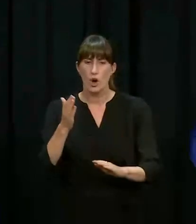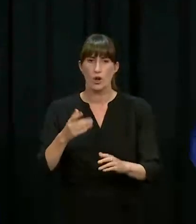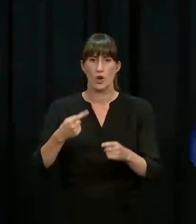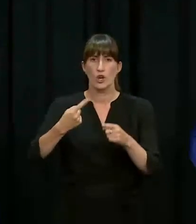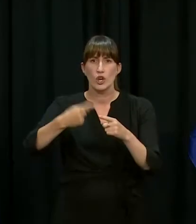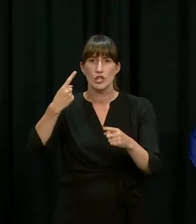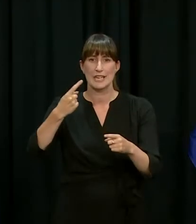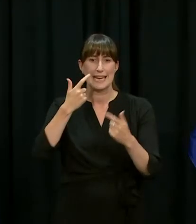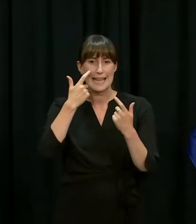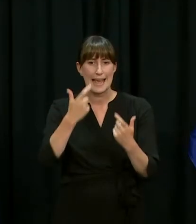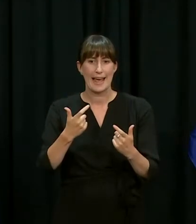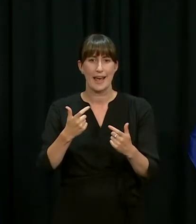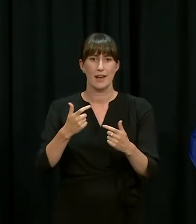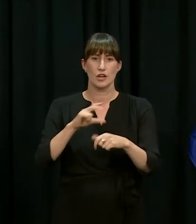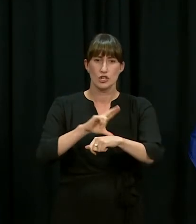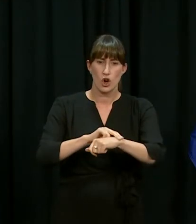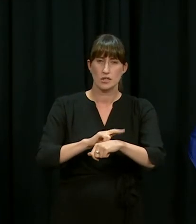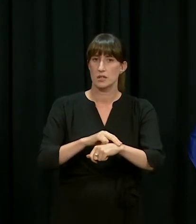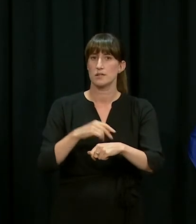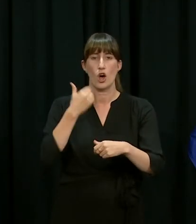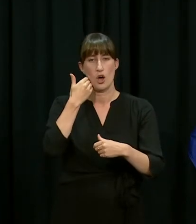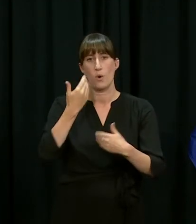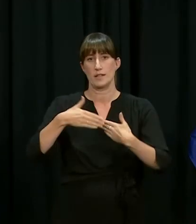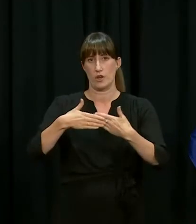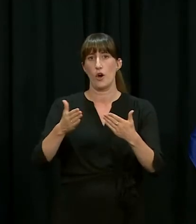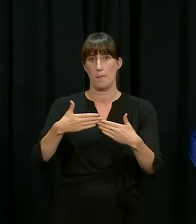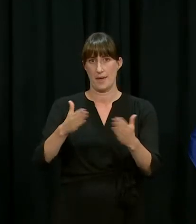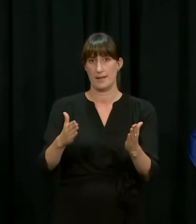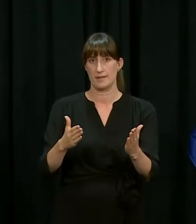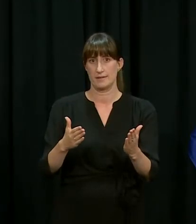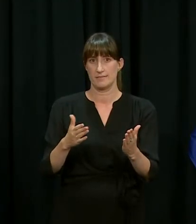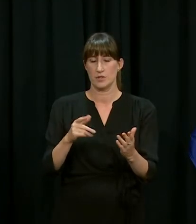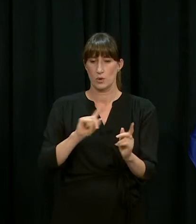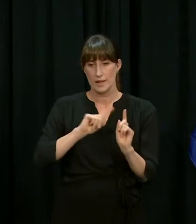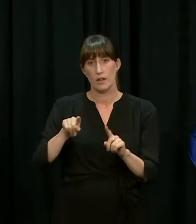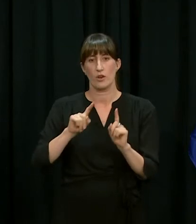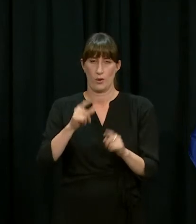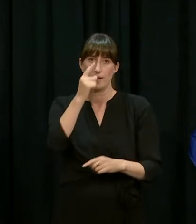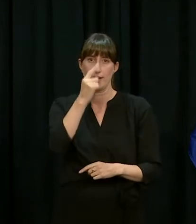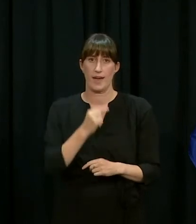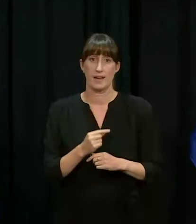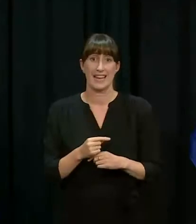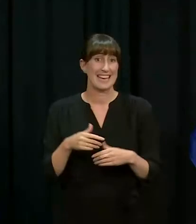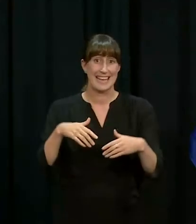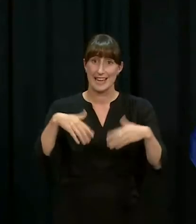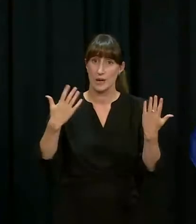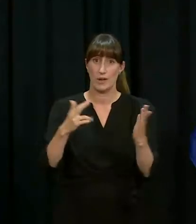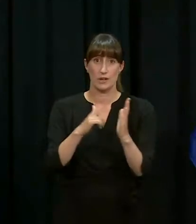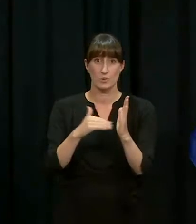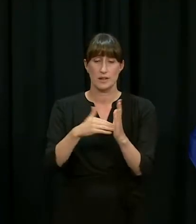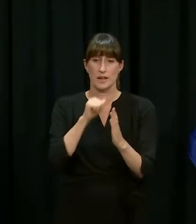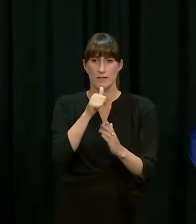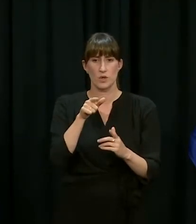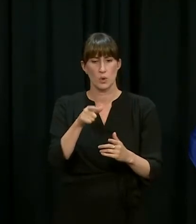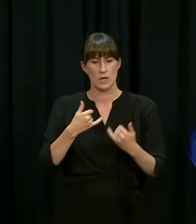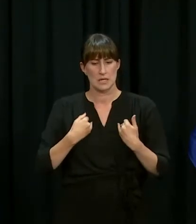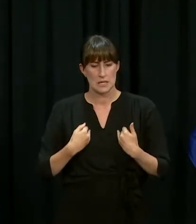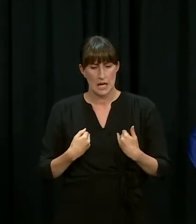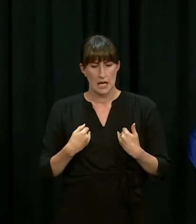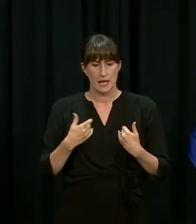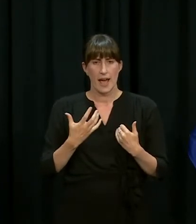care clinics are fully open to provide care to people. And of course, anywhere in the country, if you're unwell with the symptoms of